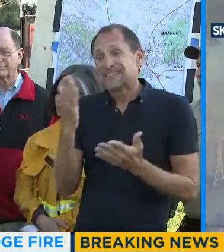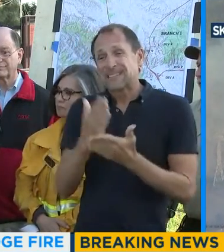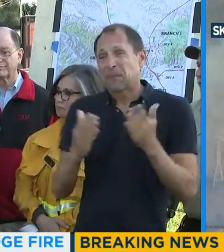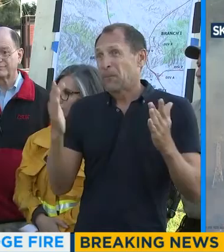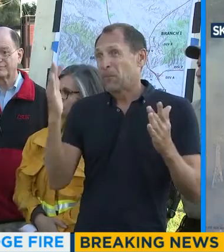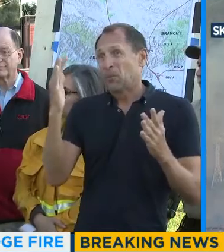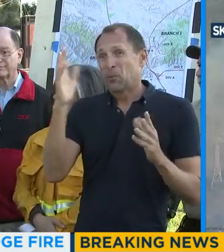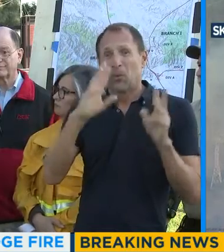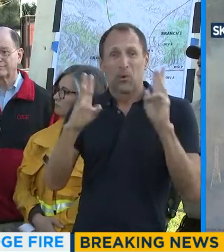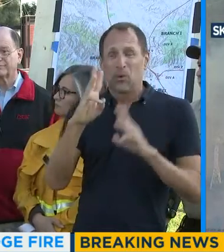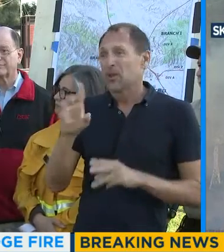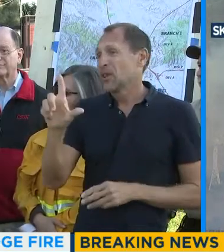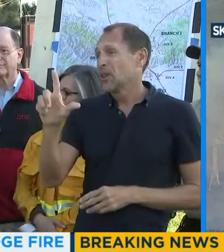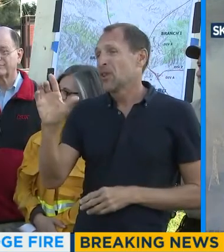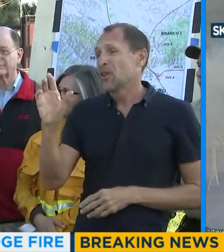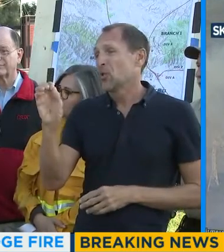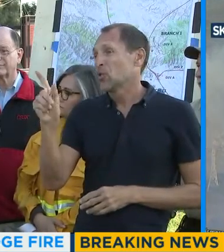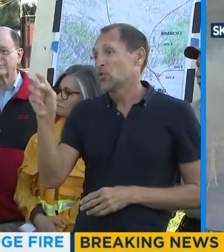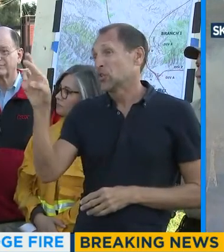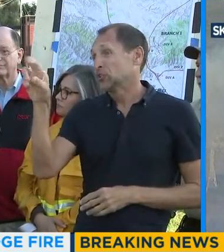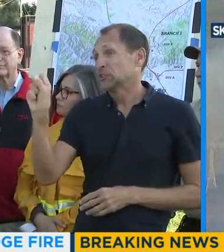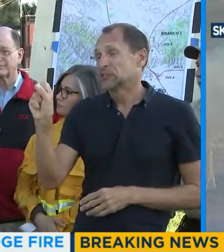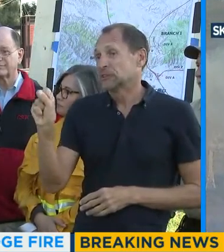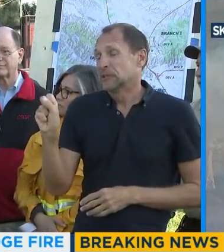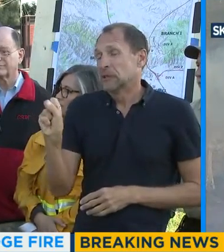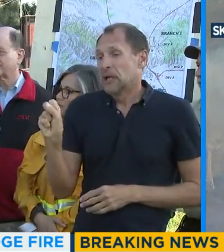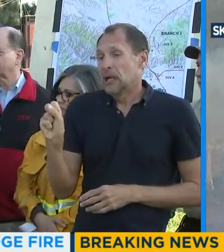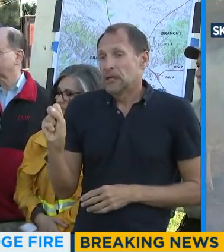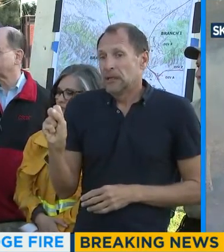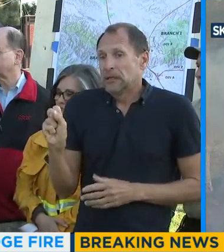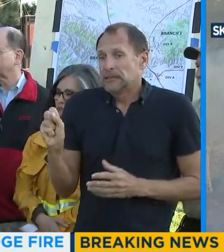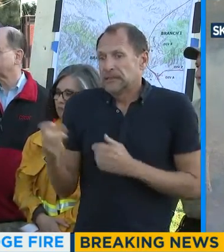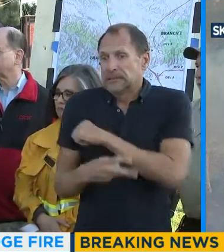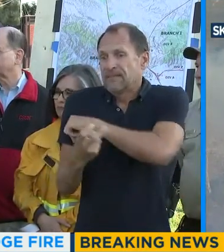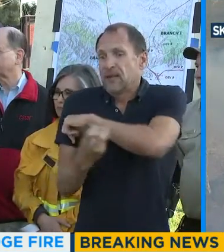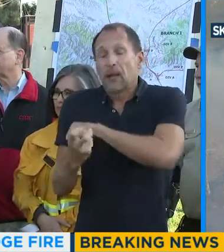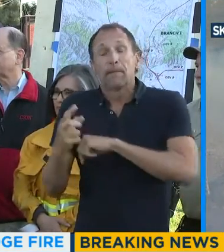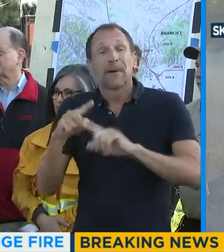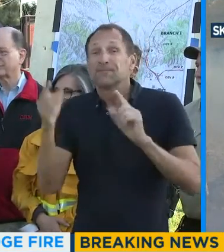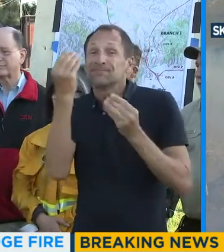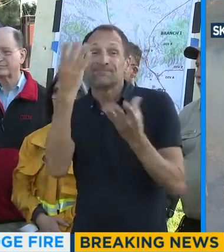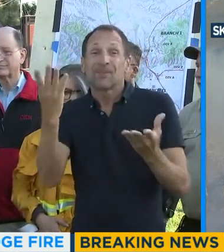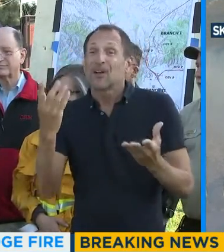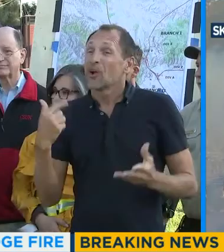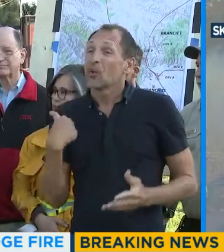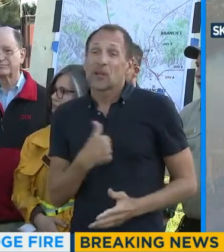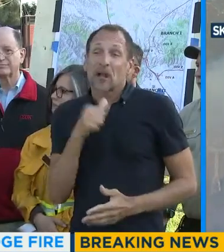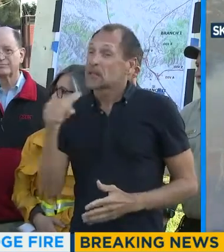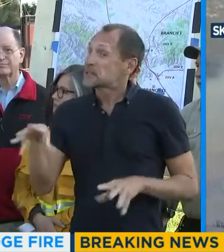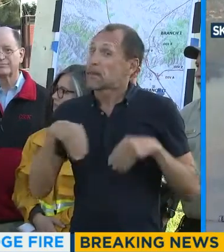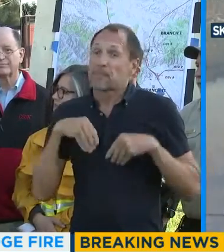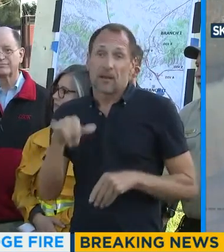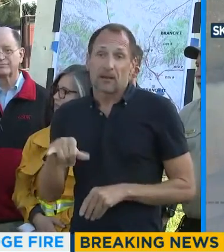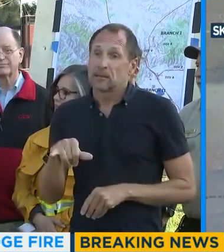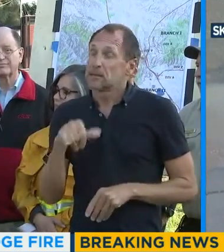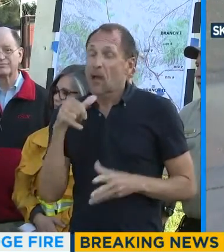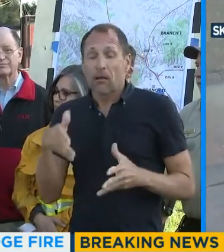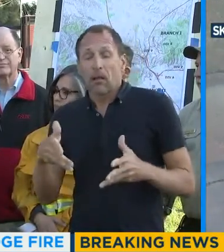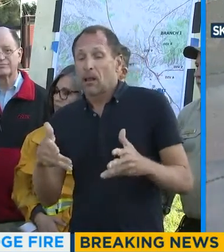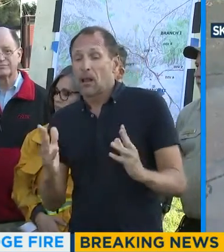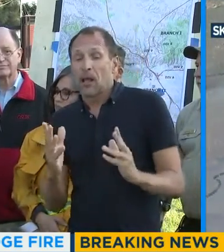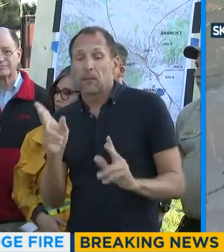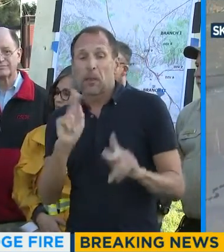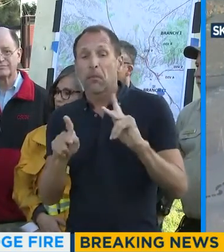others, if they choose to go in those areas, let me be clear. There'll be no tolerance for any type of an individual